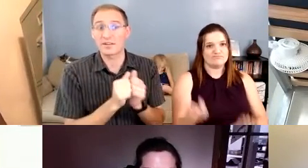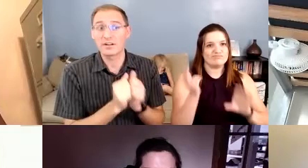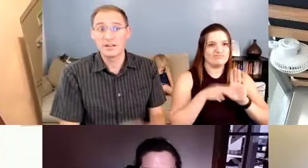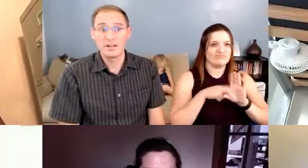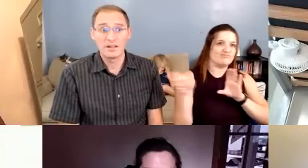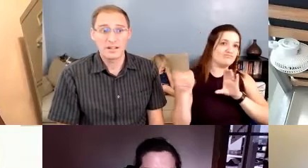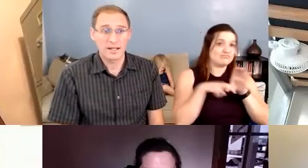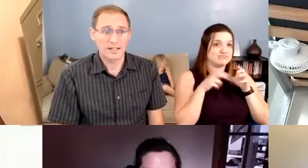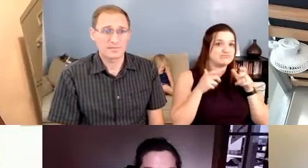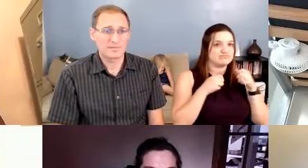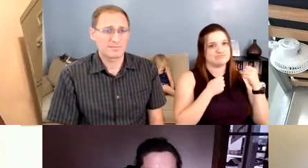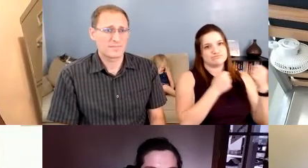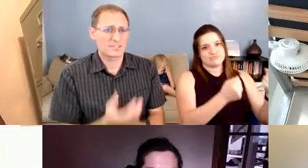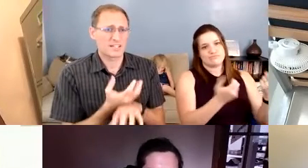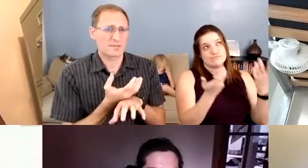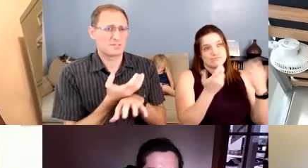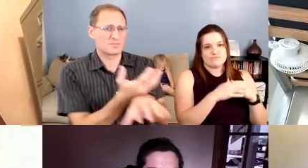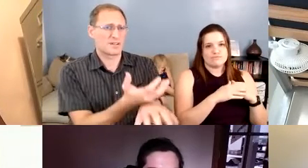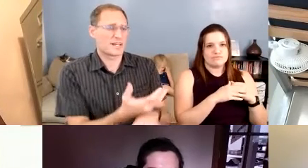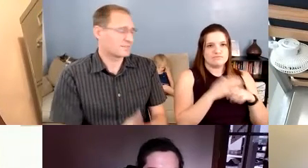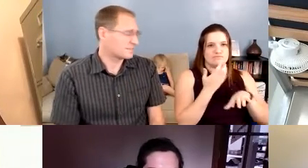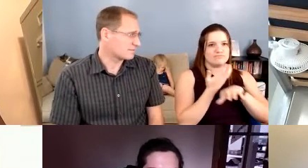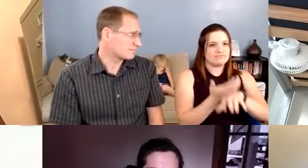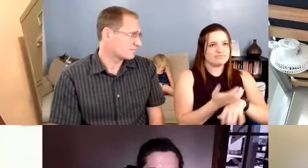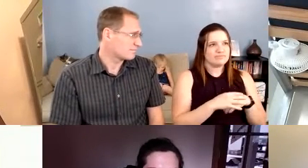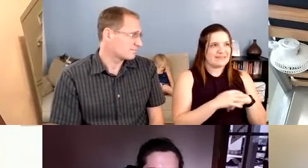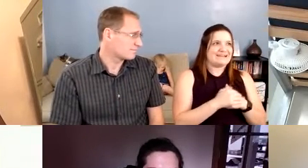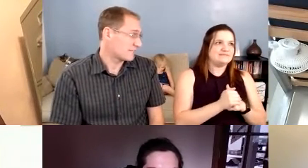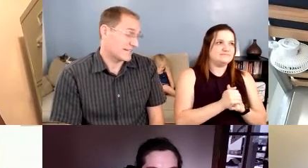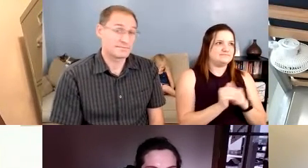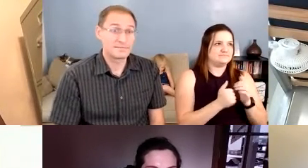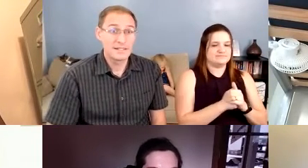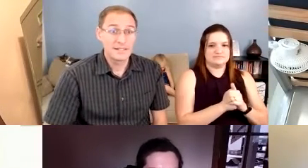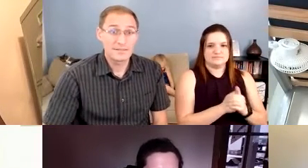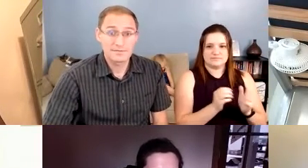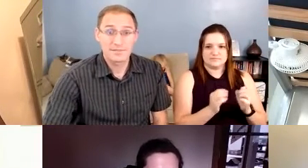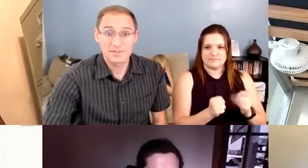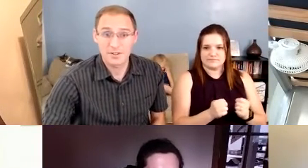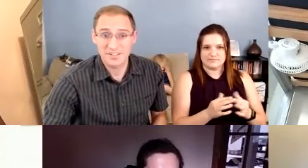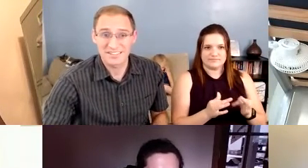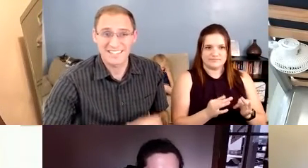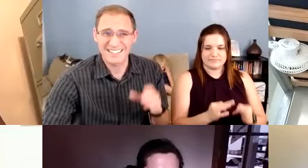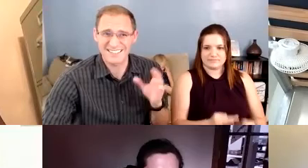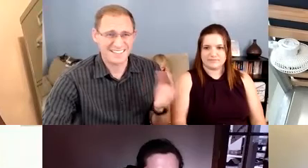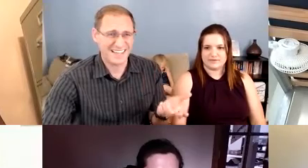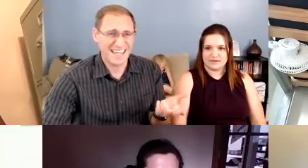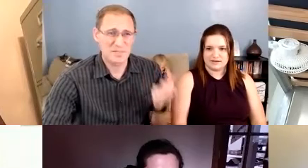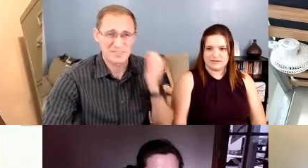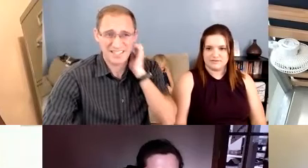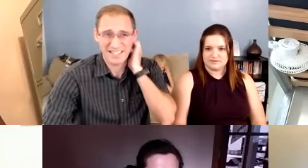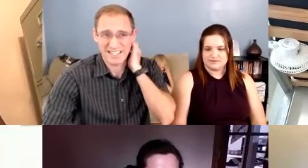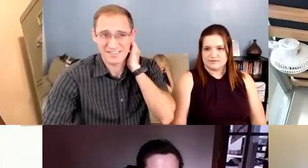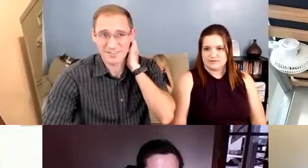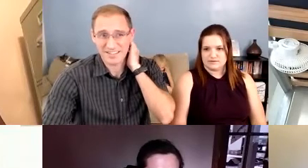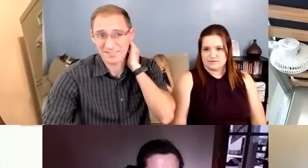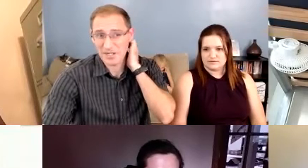together. Mm. Usually like I wouldn't, I don't know. It's one of those things. Again, it's like that